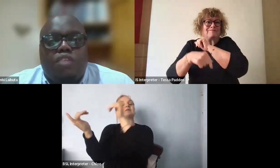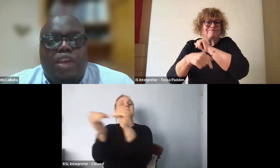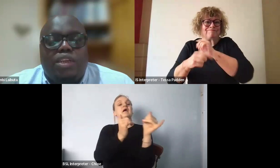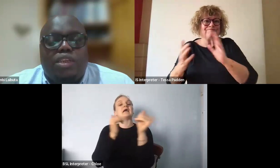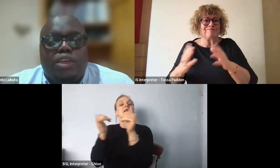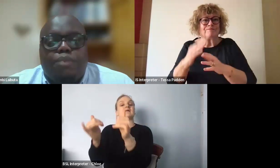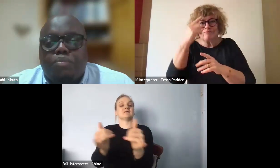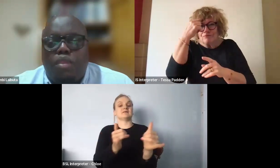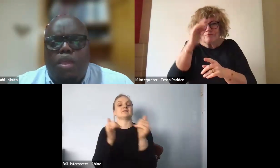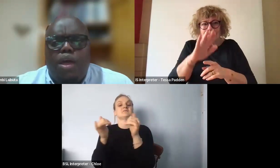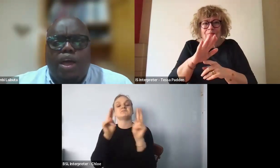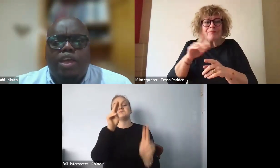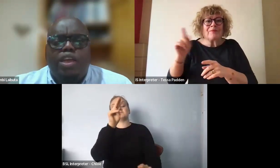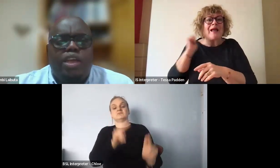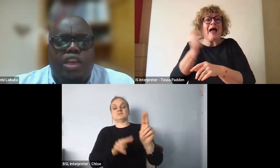strategies or surveillance